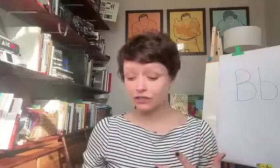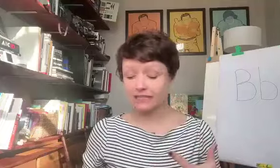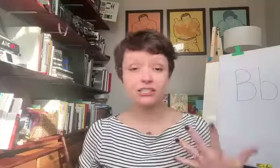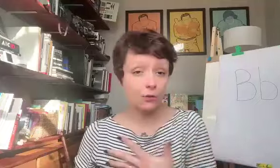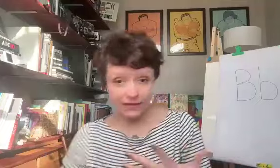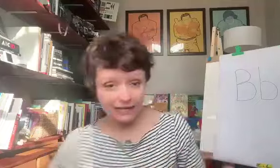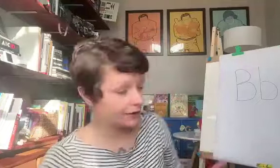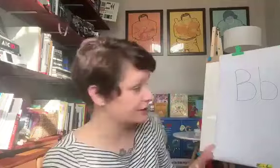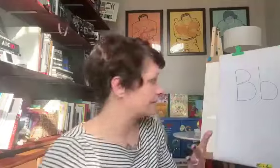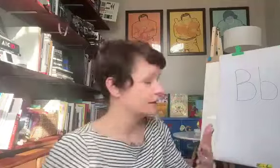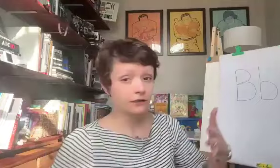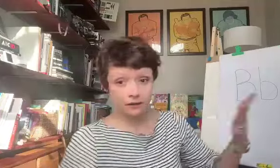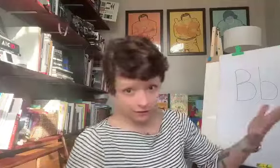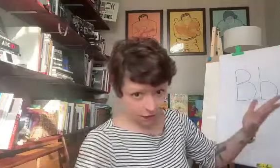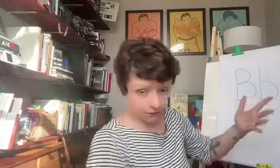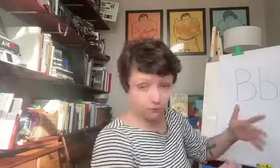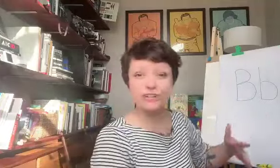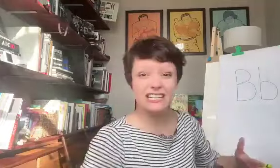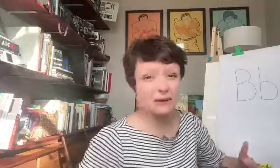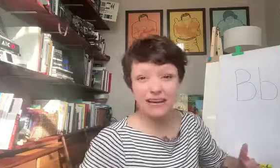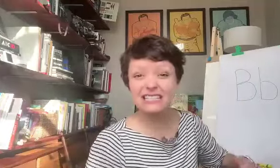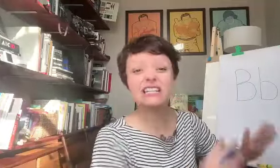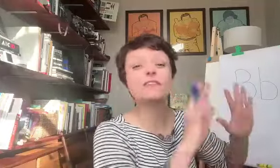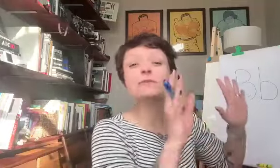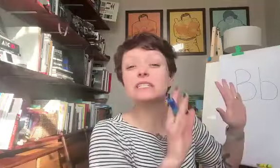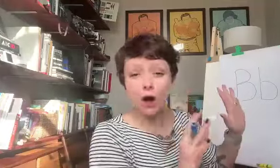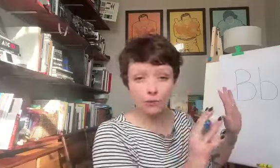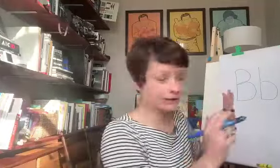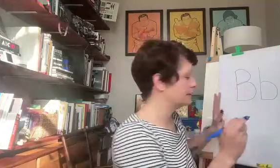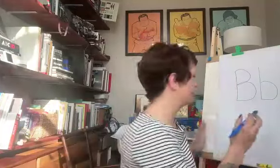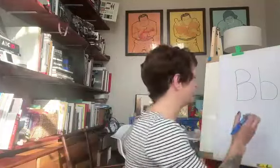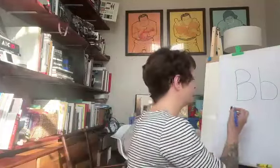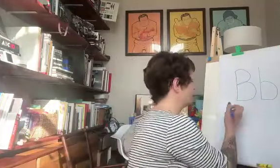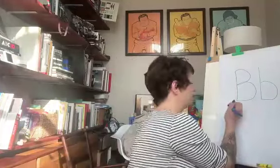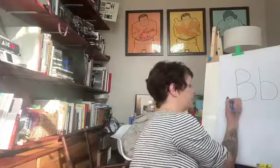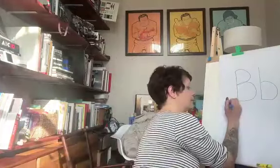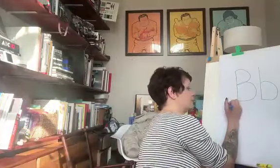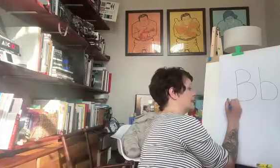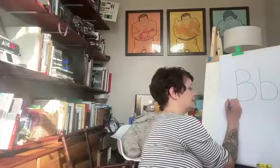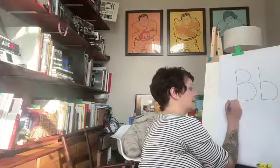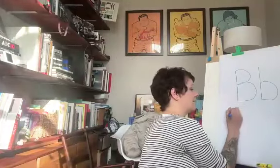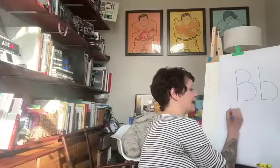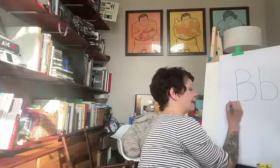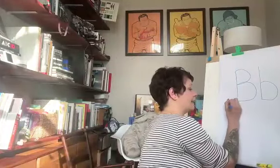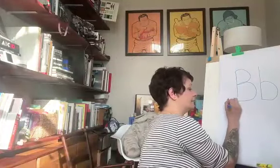that start with that letter sound. So we're just gonna make a few small ones. We're gonna say bear,